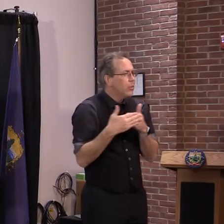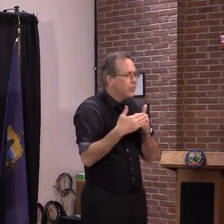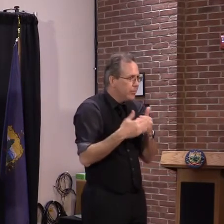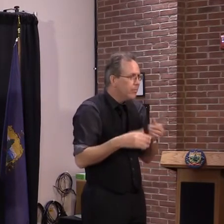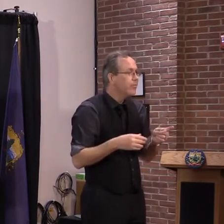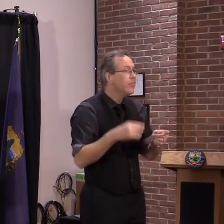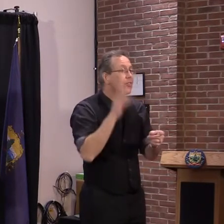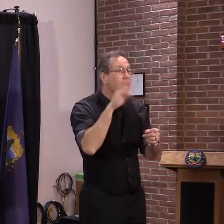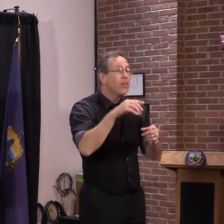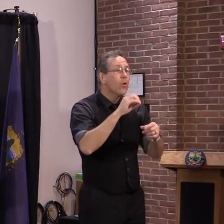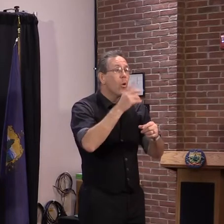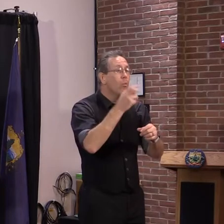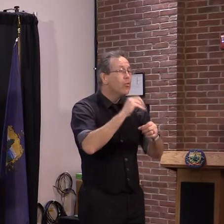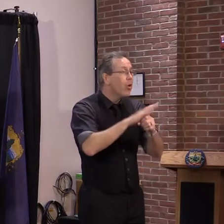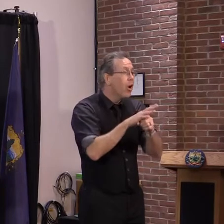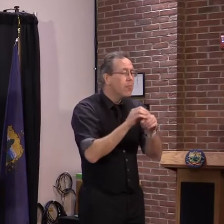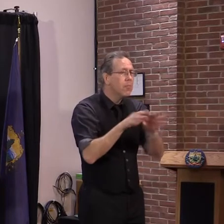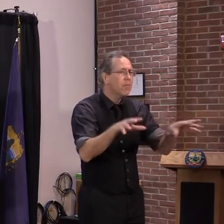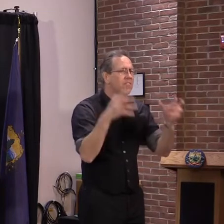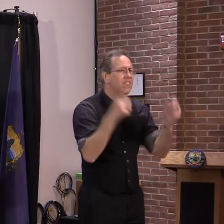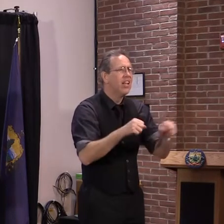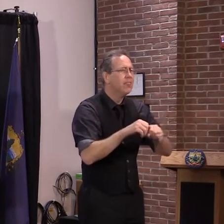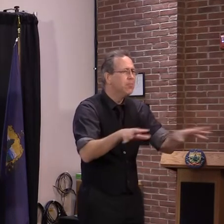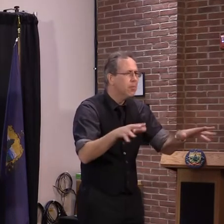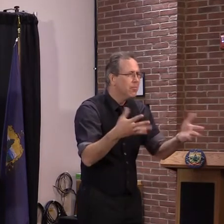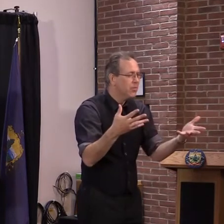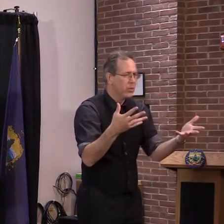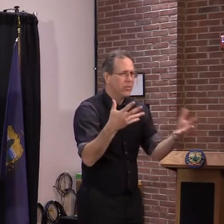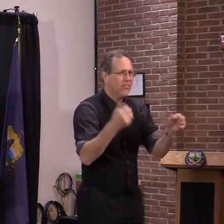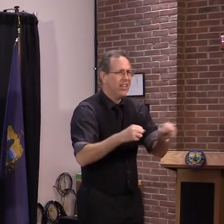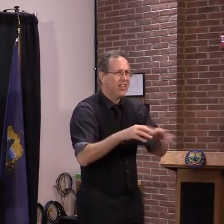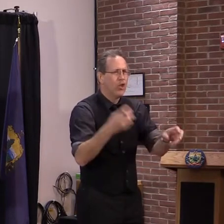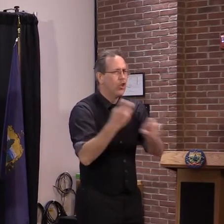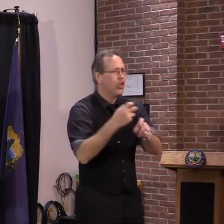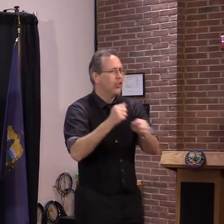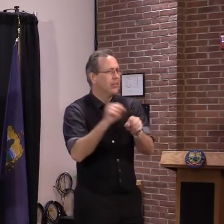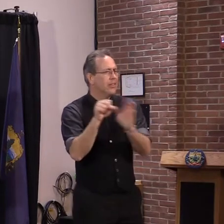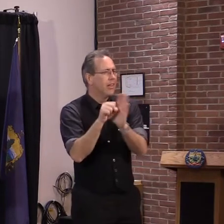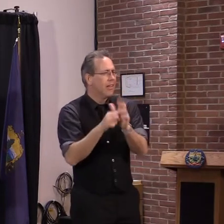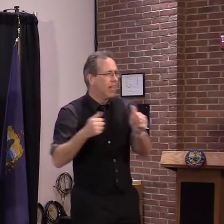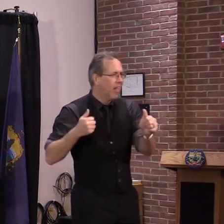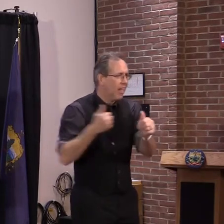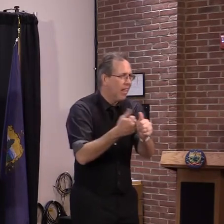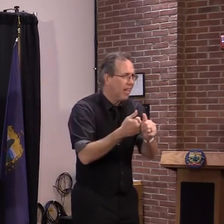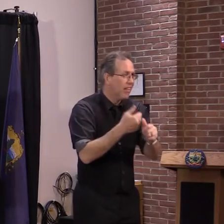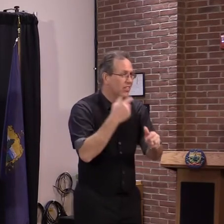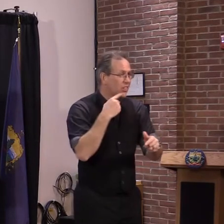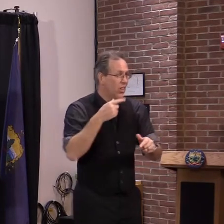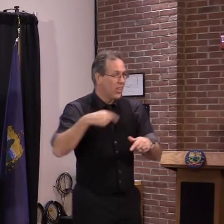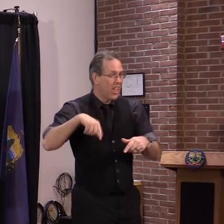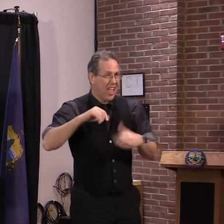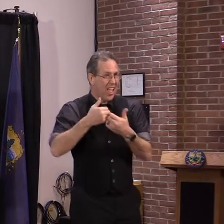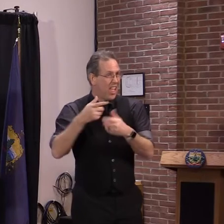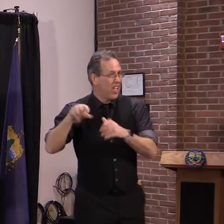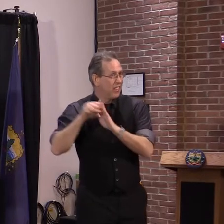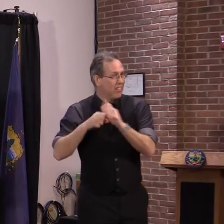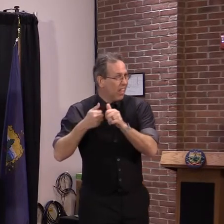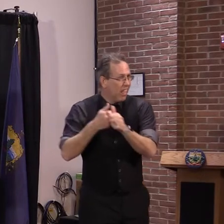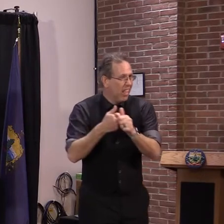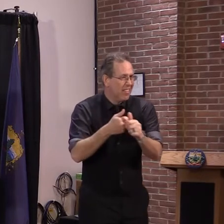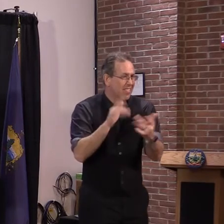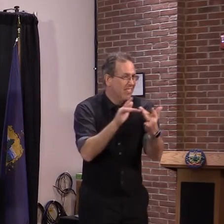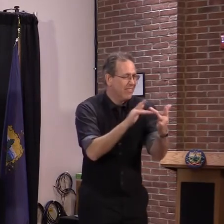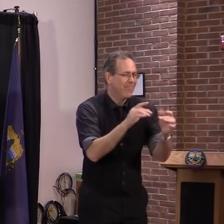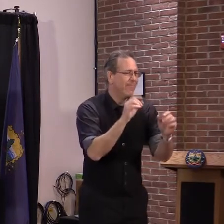it spreads and the amount of contagiousness it has, traditional case investigation and contact tracing have stopped